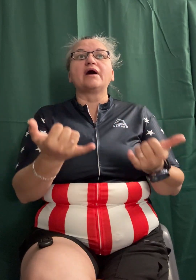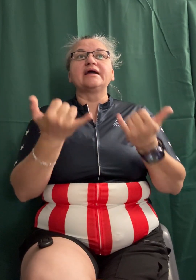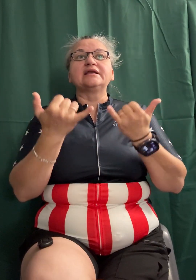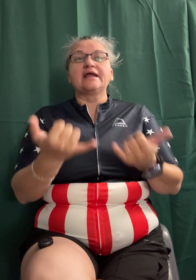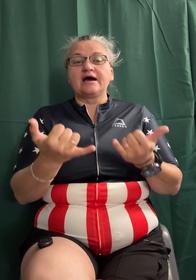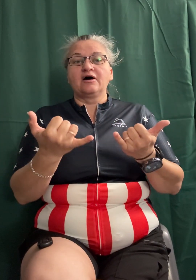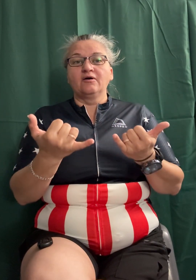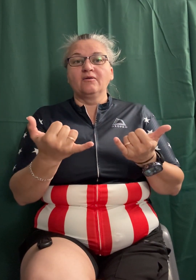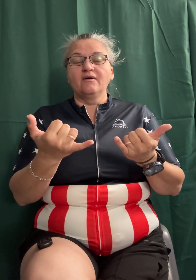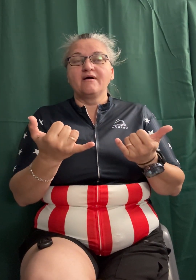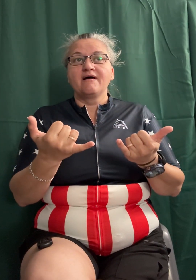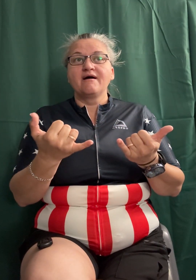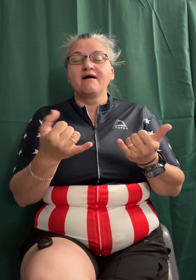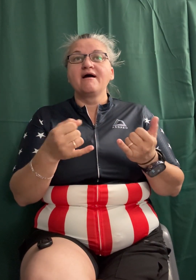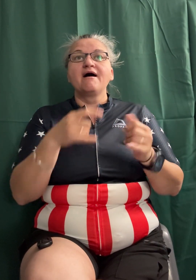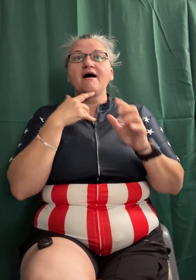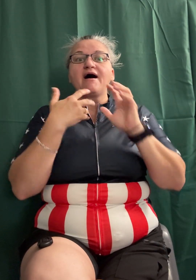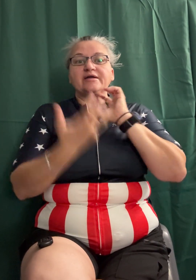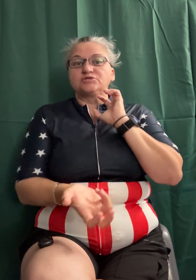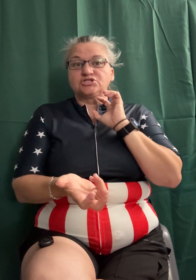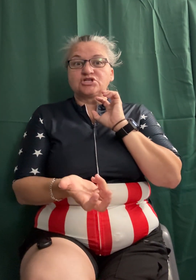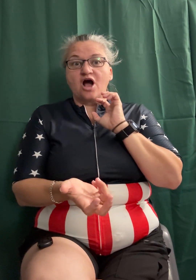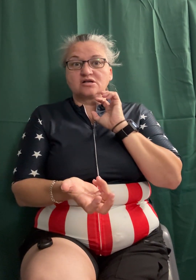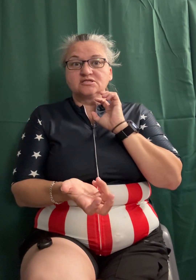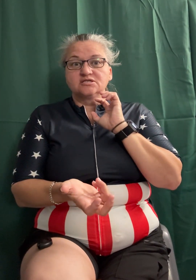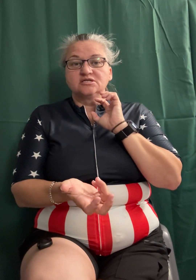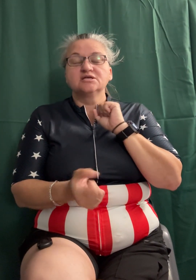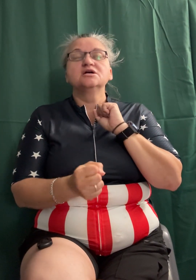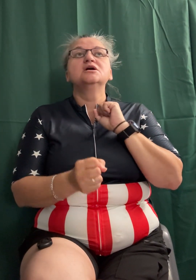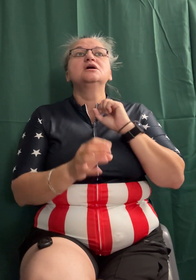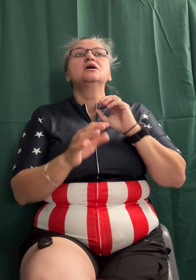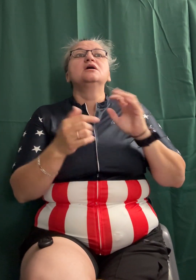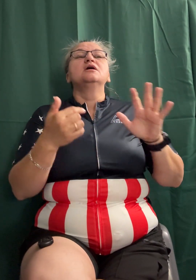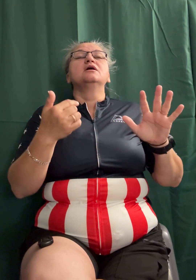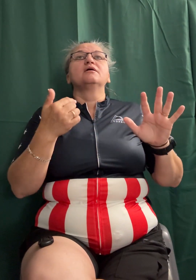Right now, I am just shocked.